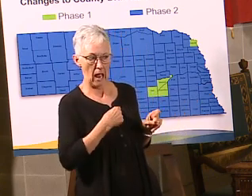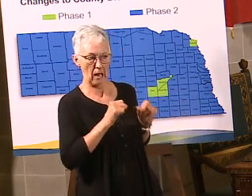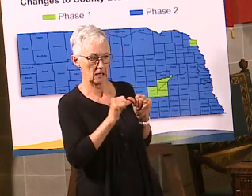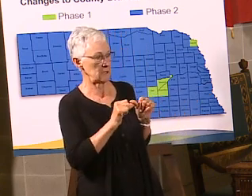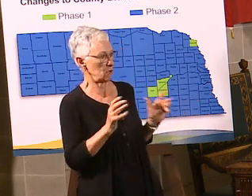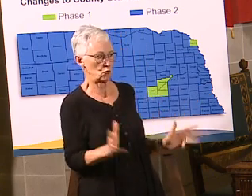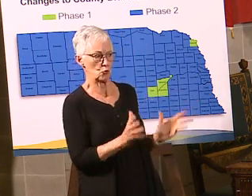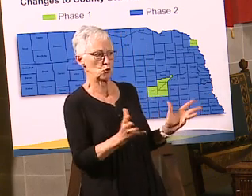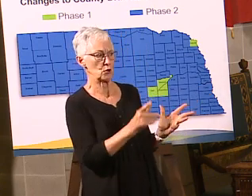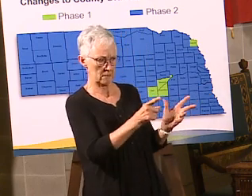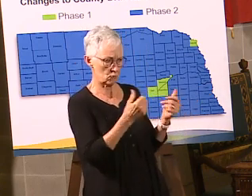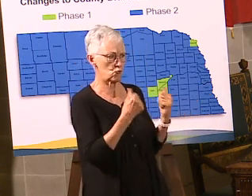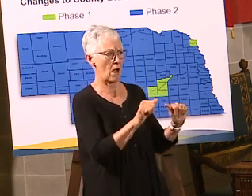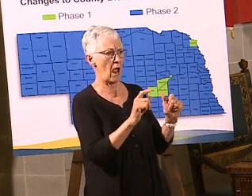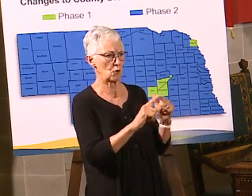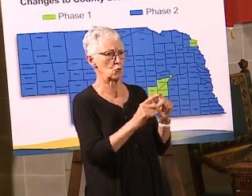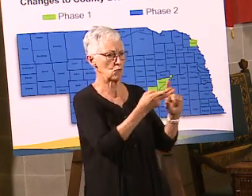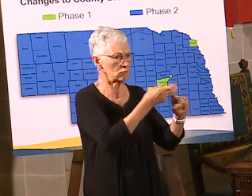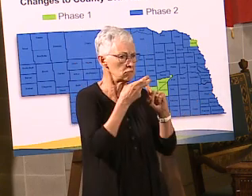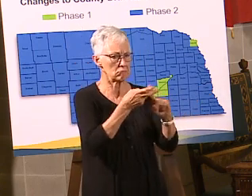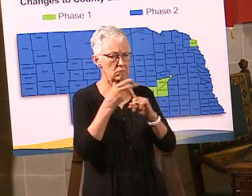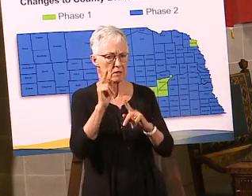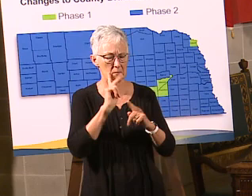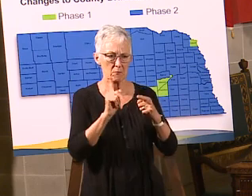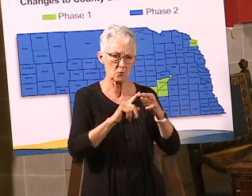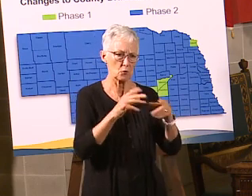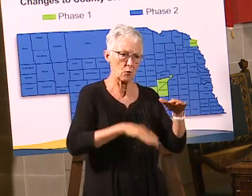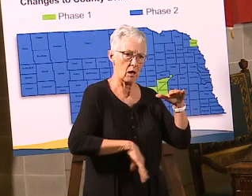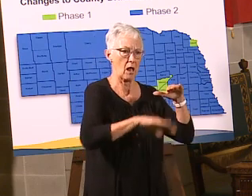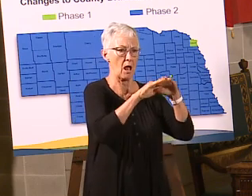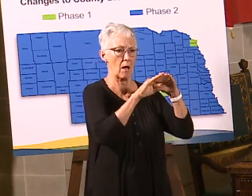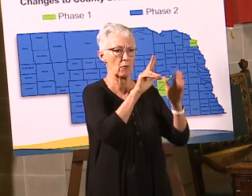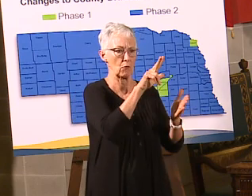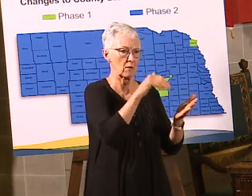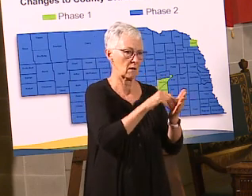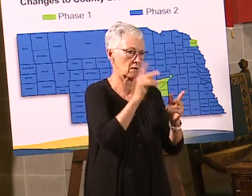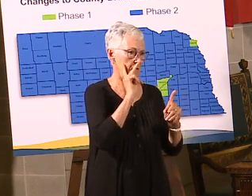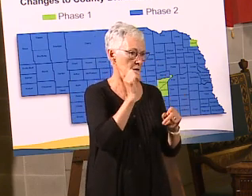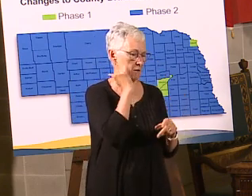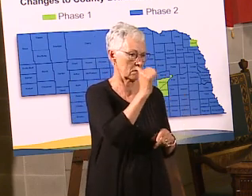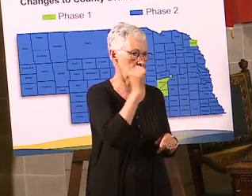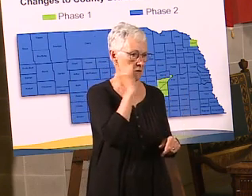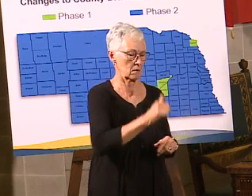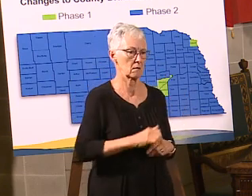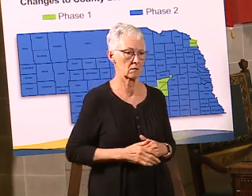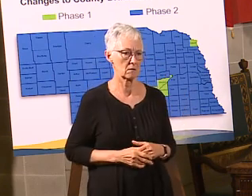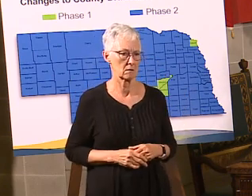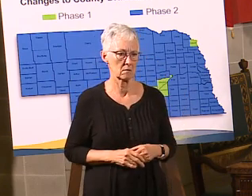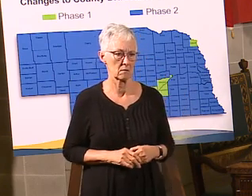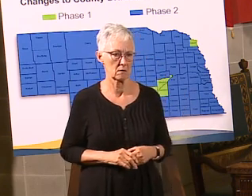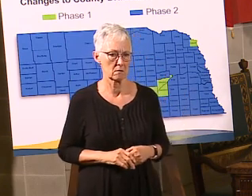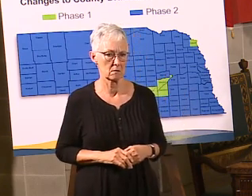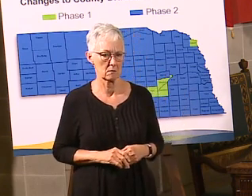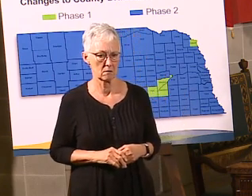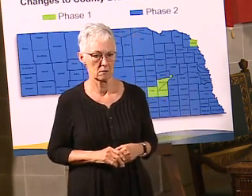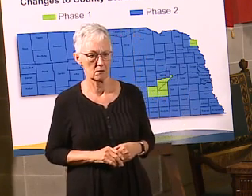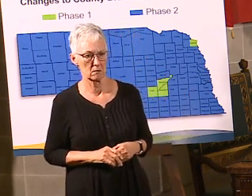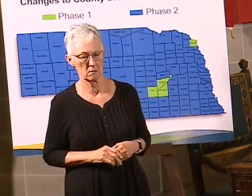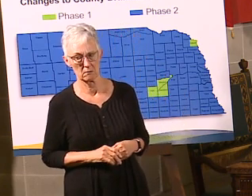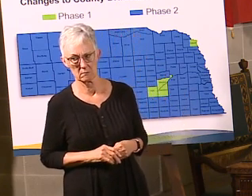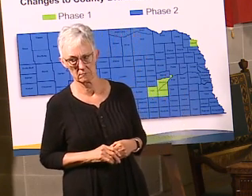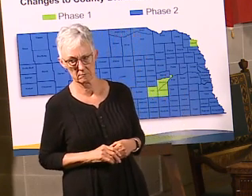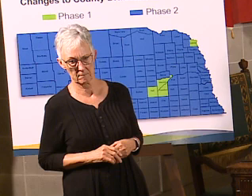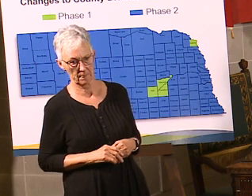a day. Michelle of KTV says that there are family members at the Life Care Center